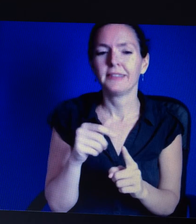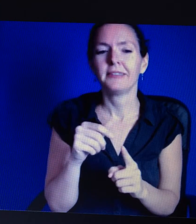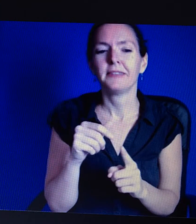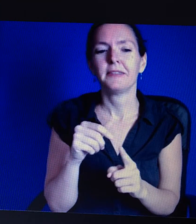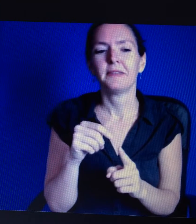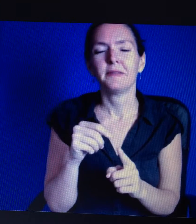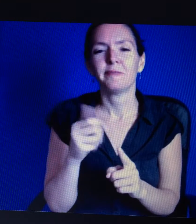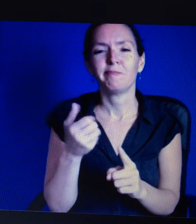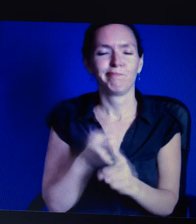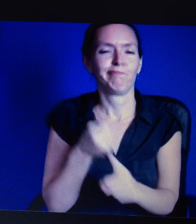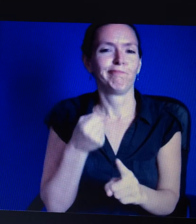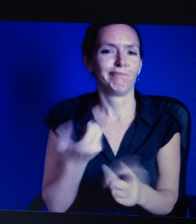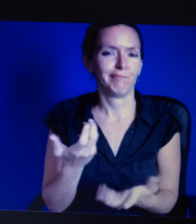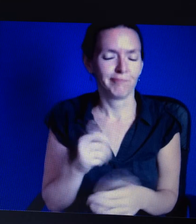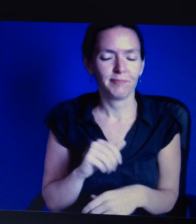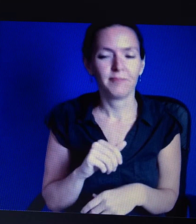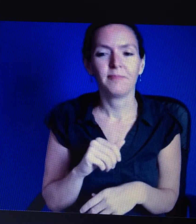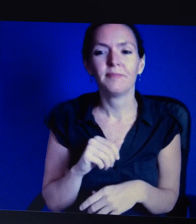That's ANS.